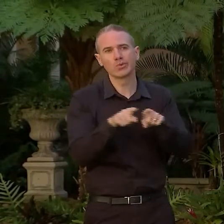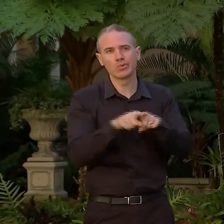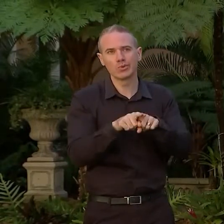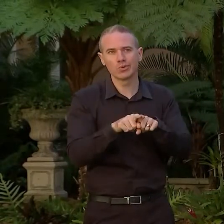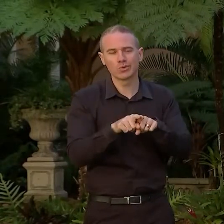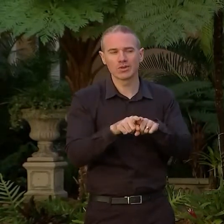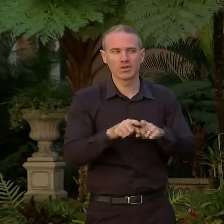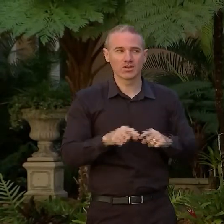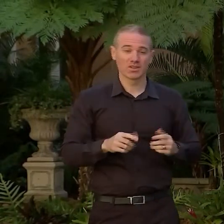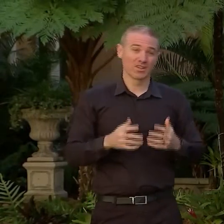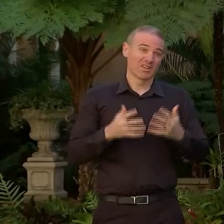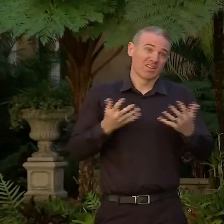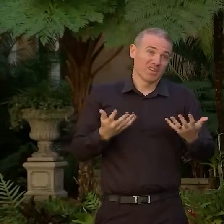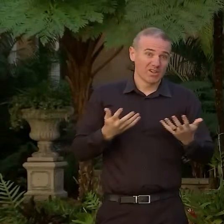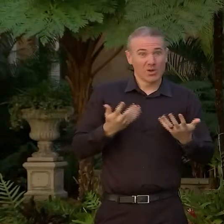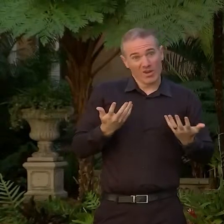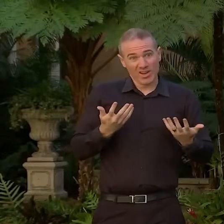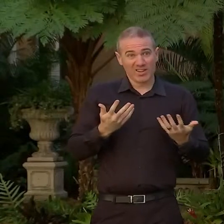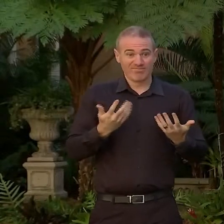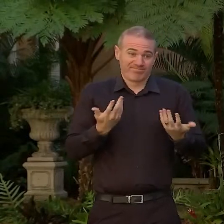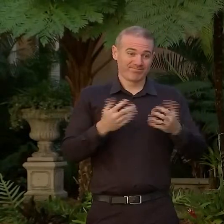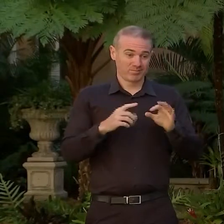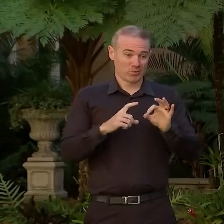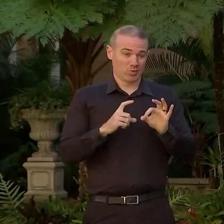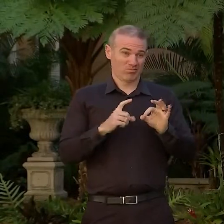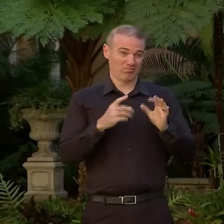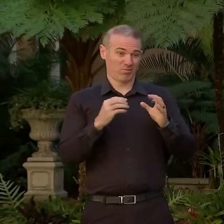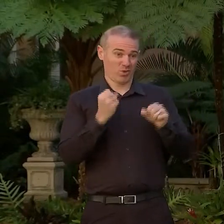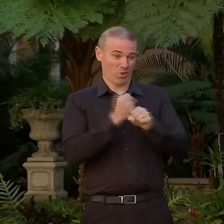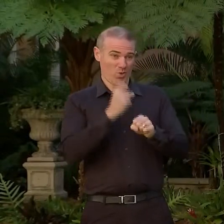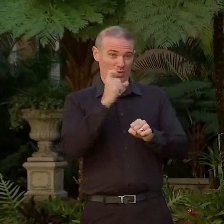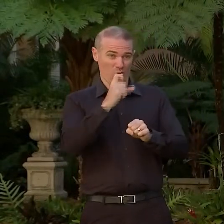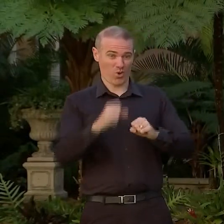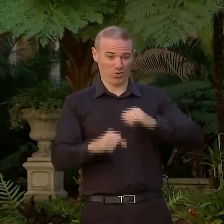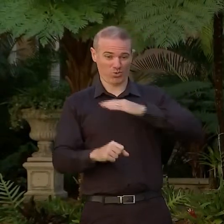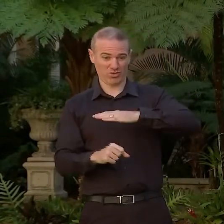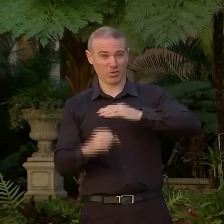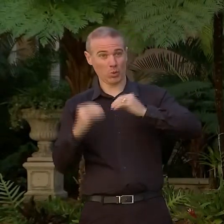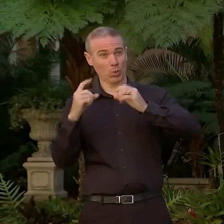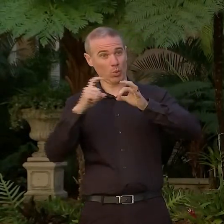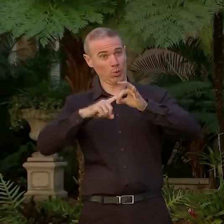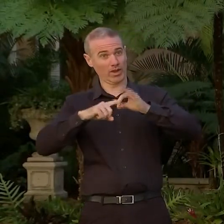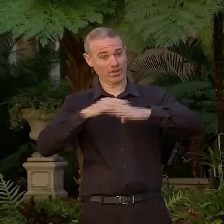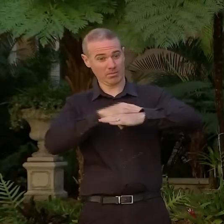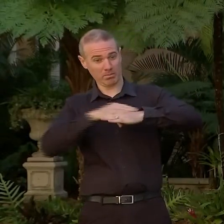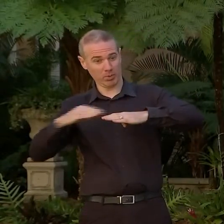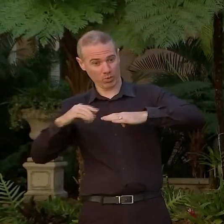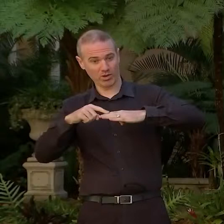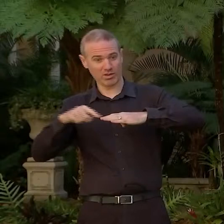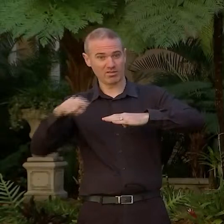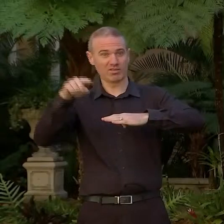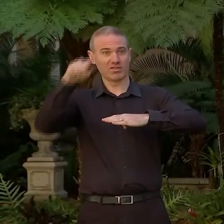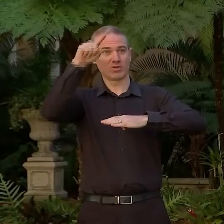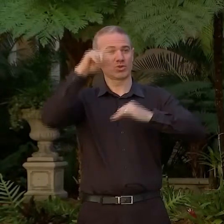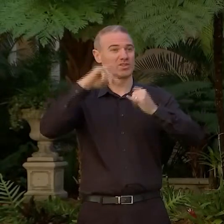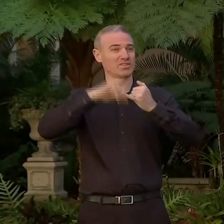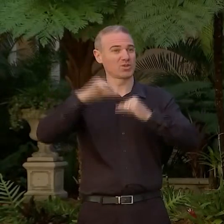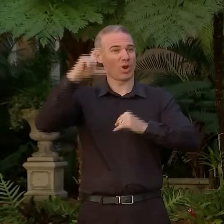of a conurbation that runs from the border to the Sunshine Coast. It's very difficult to put borders in place